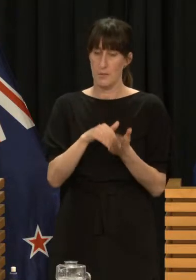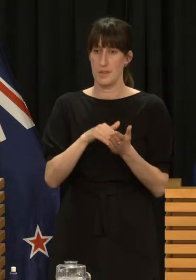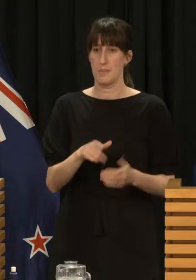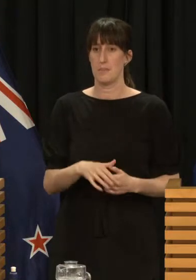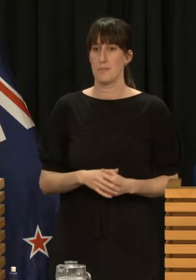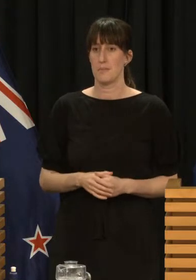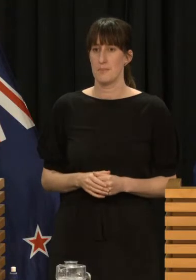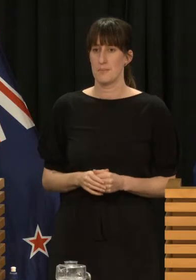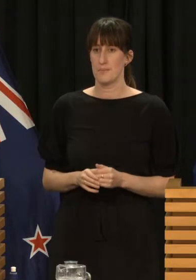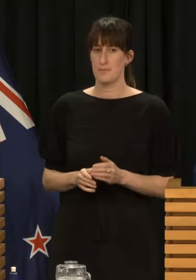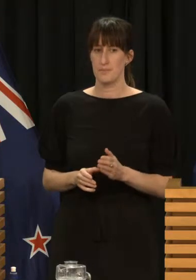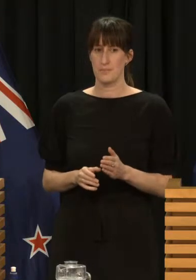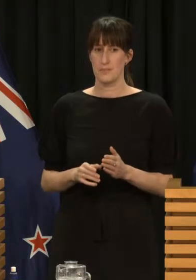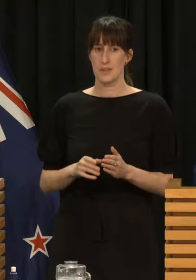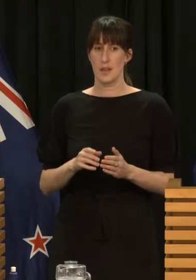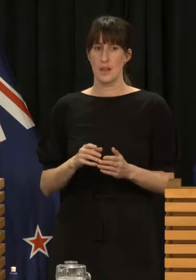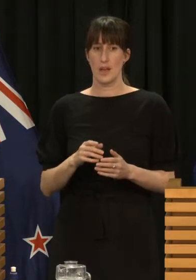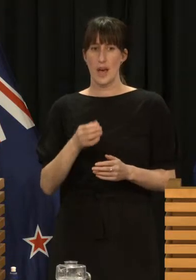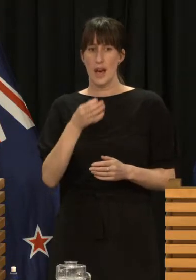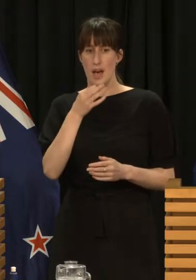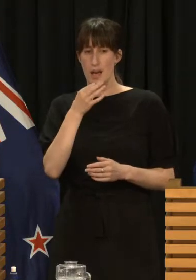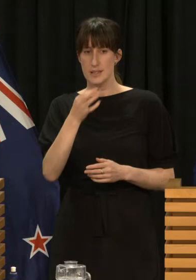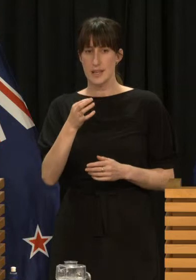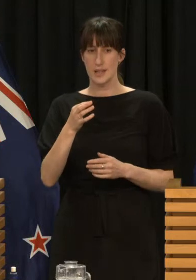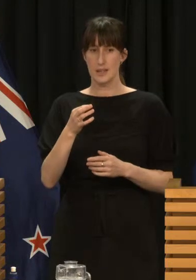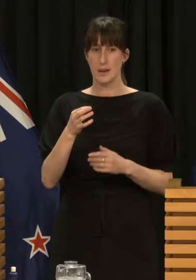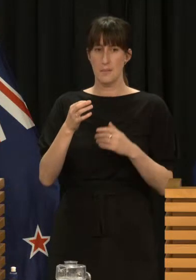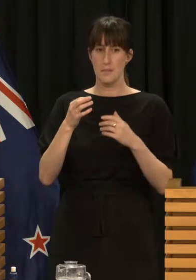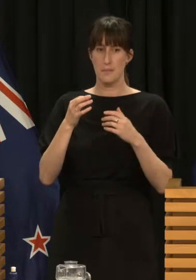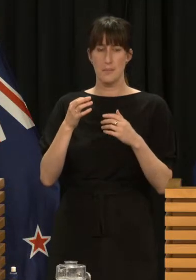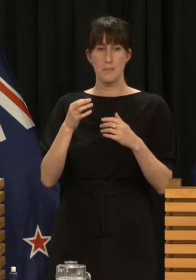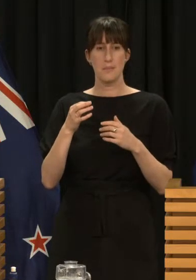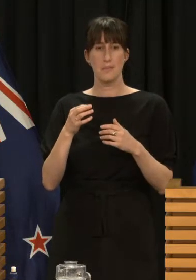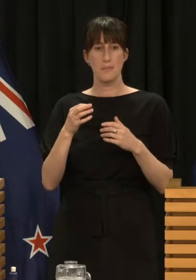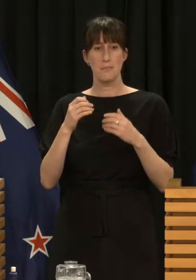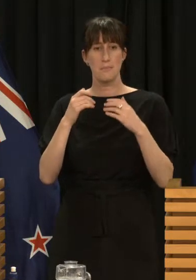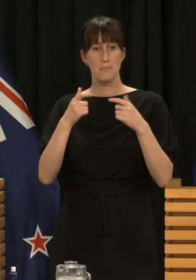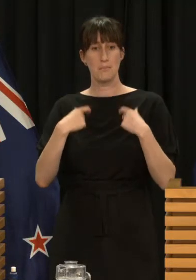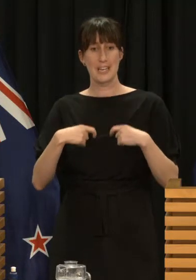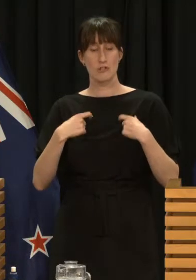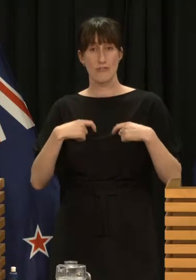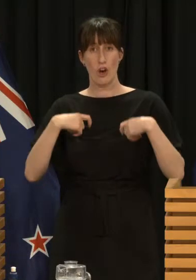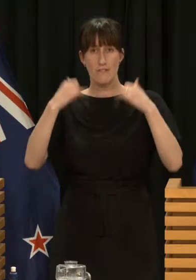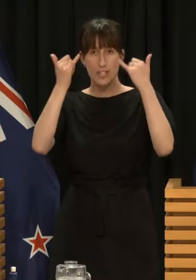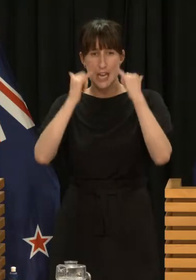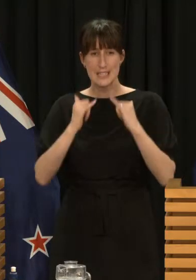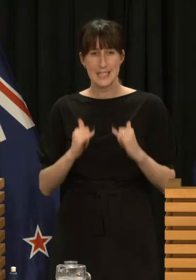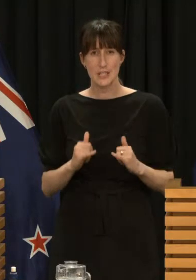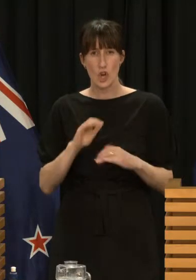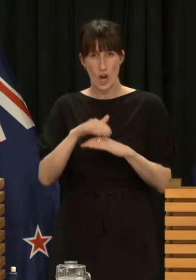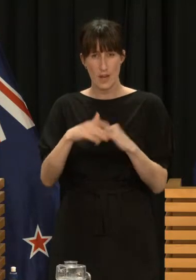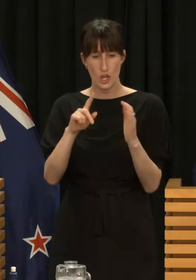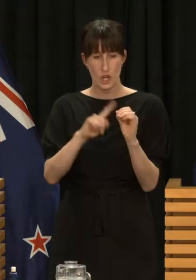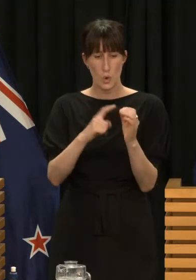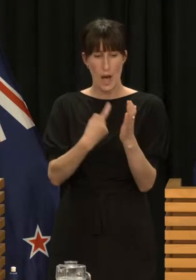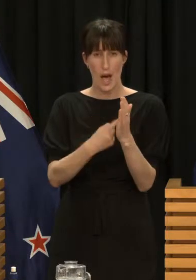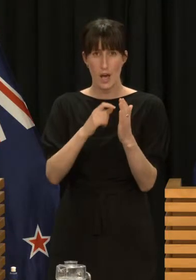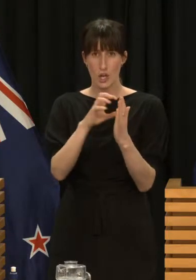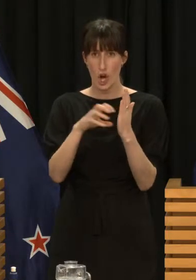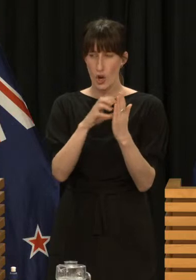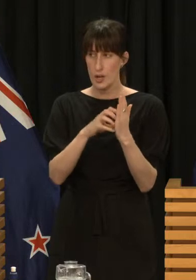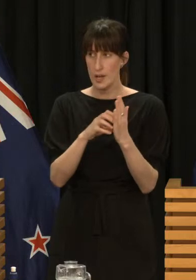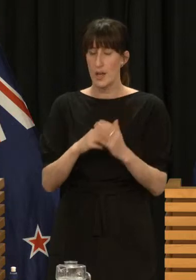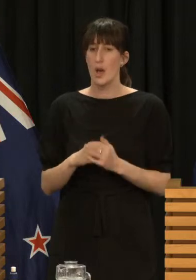scanning? Not yet, and of course, the legal position is one of the things that wouldn't necessarily come from Justice. It may come from the